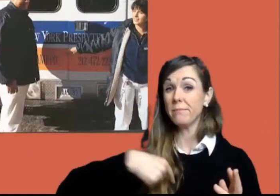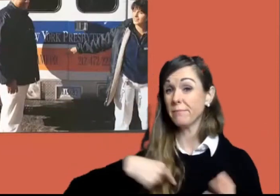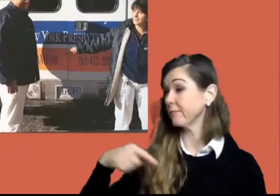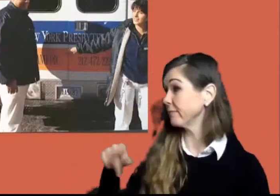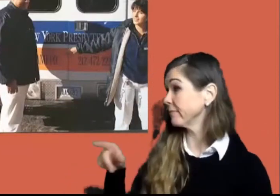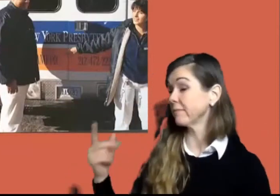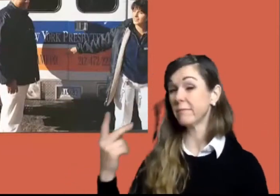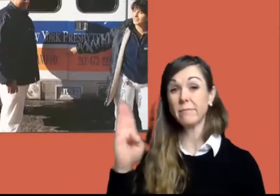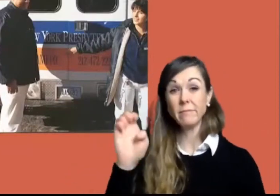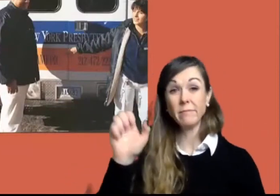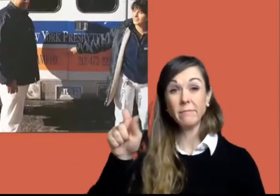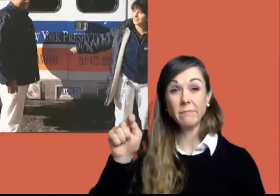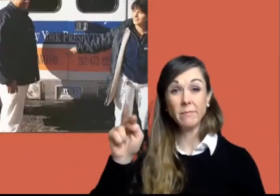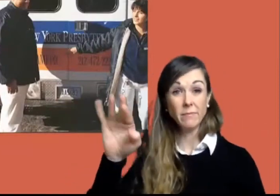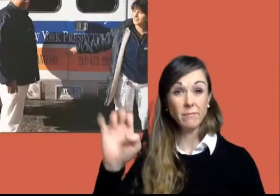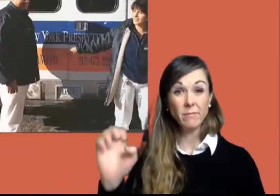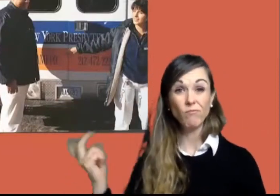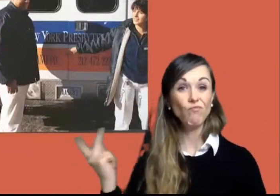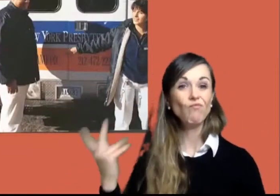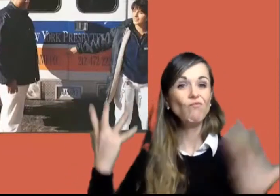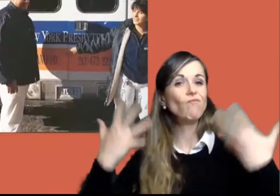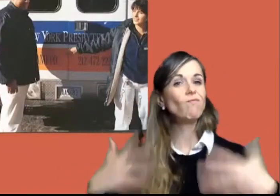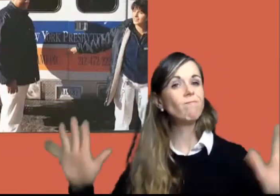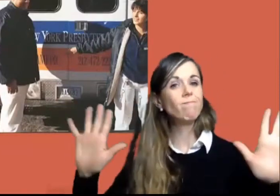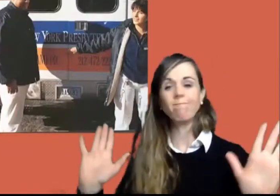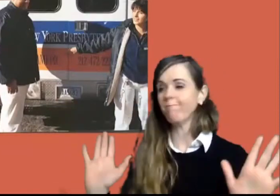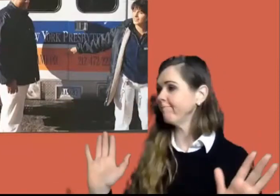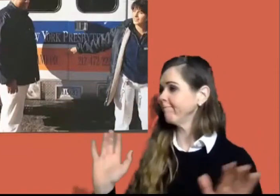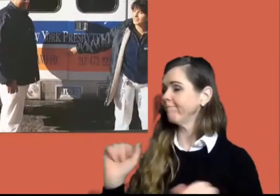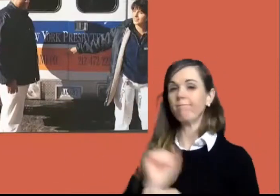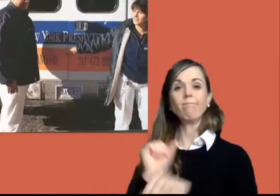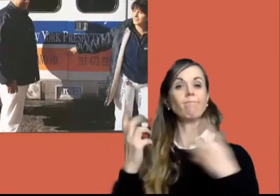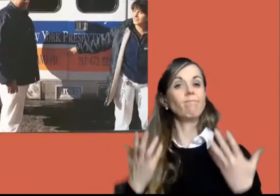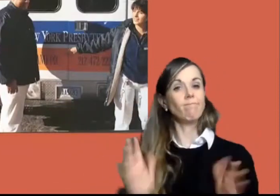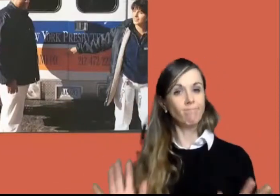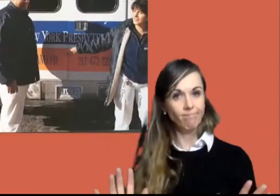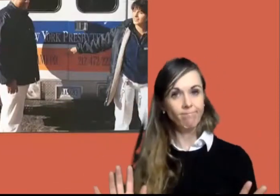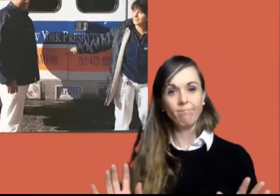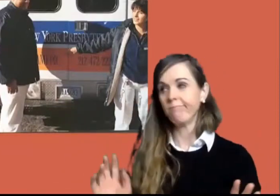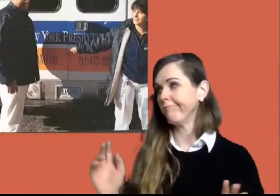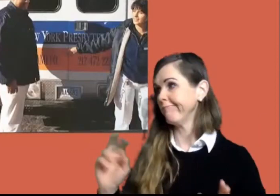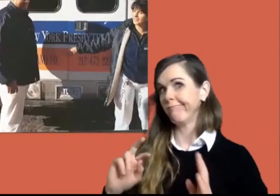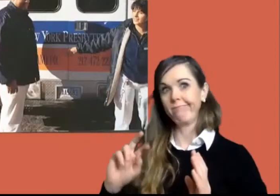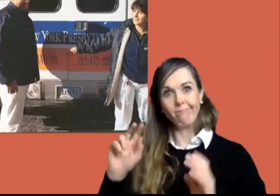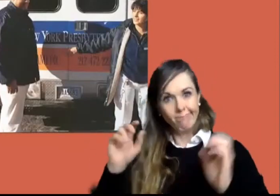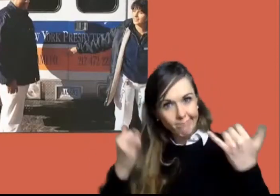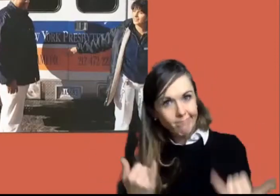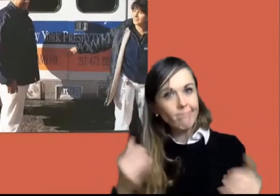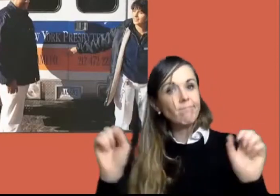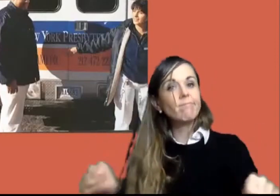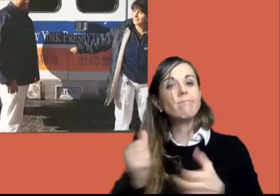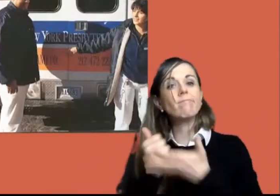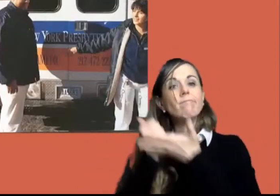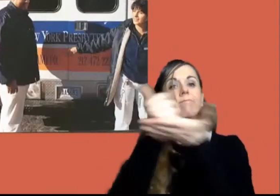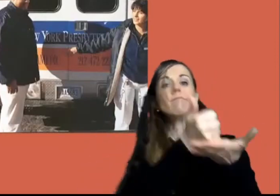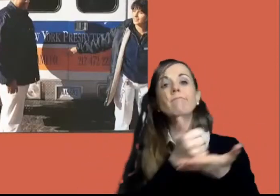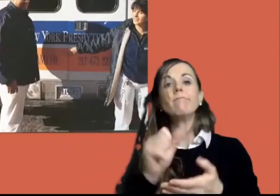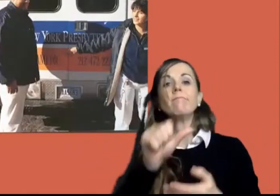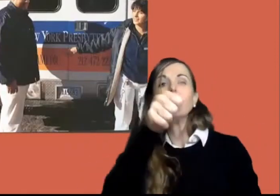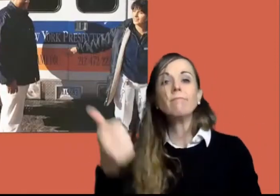So that woman is in the hospital. She is good to go with the doctor. Beatrice and I, our job is done.